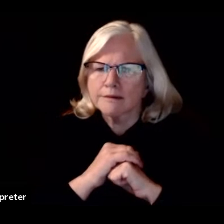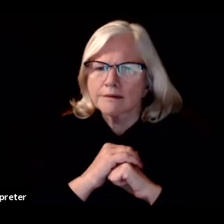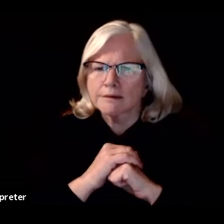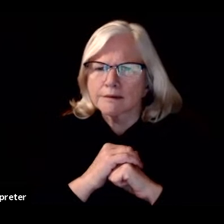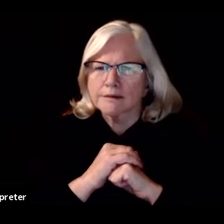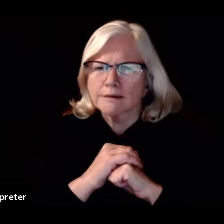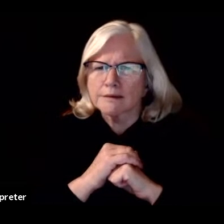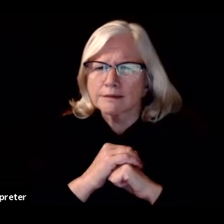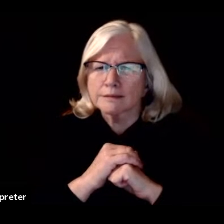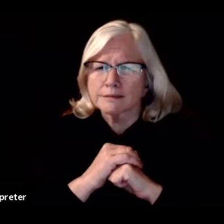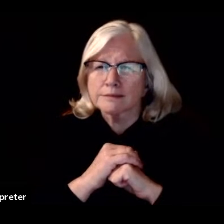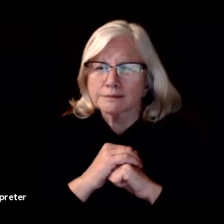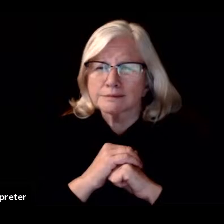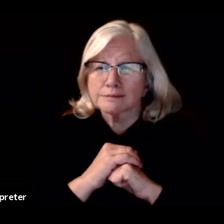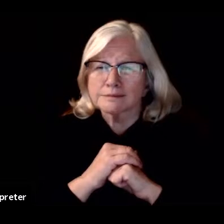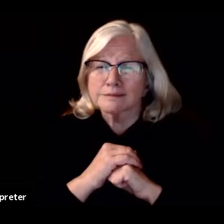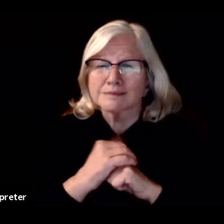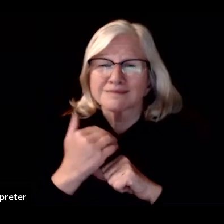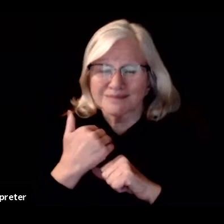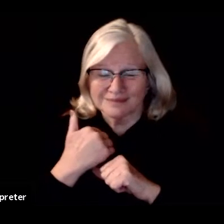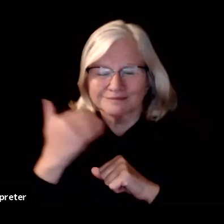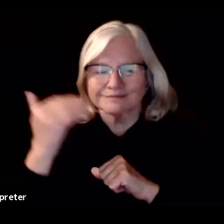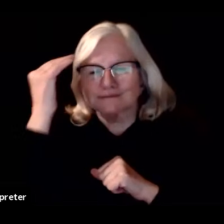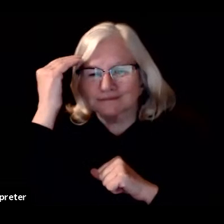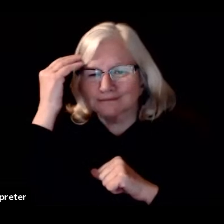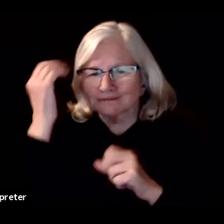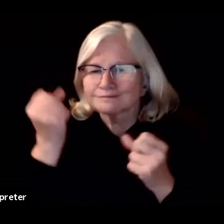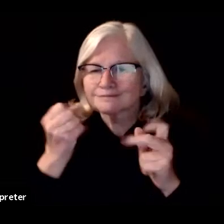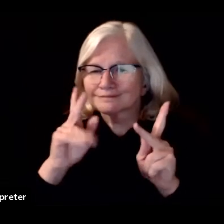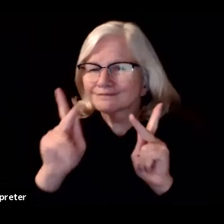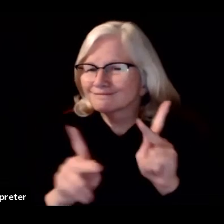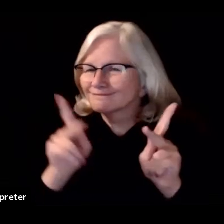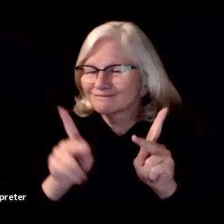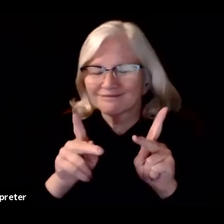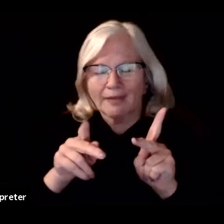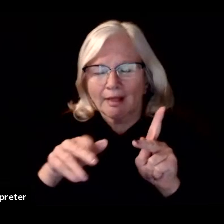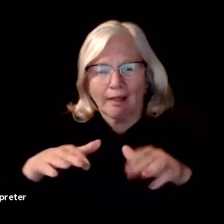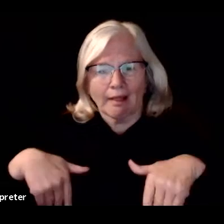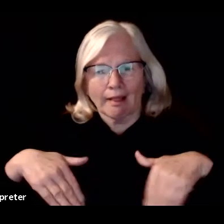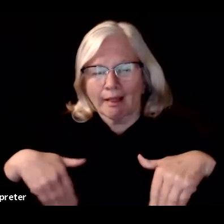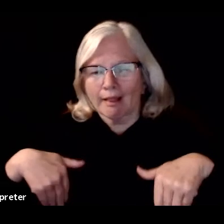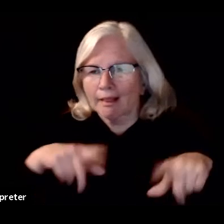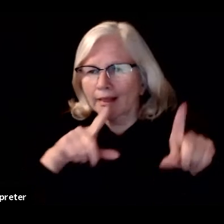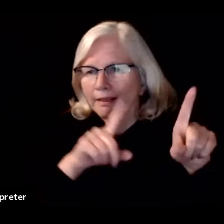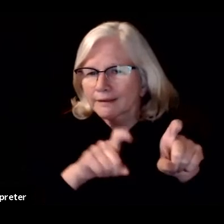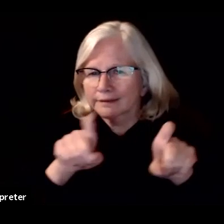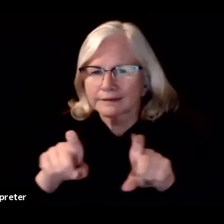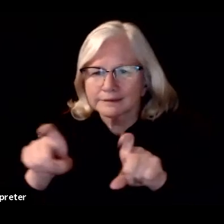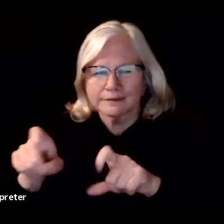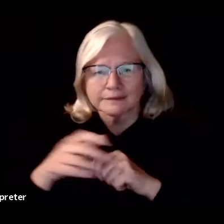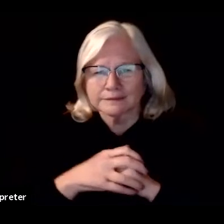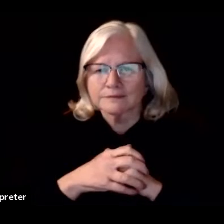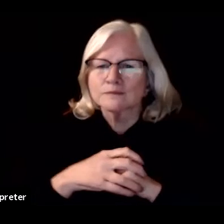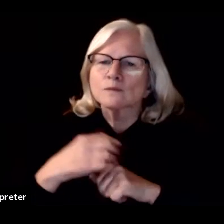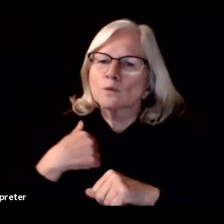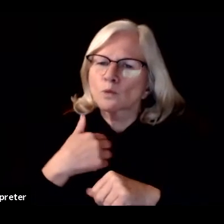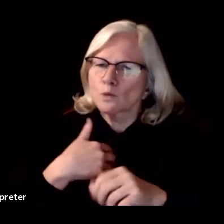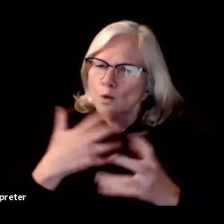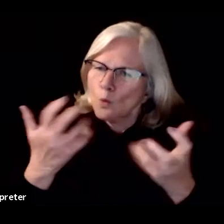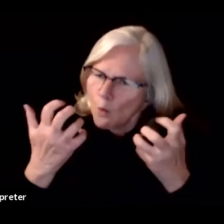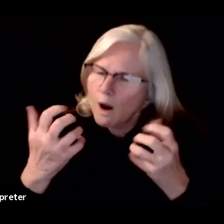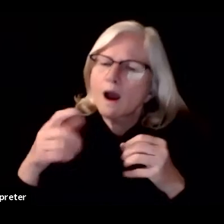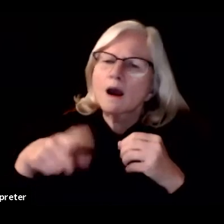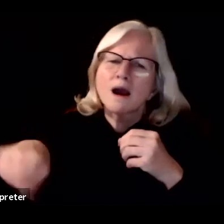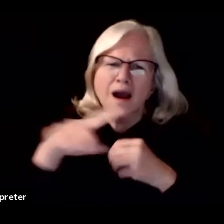is to keep on making testing more and more available. We know that asymptomatic people are coming to